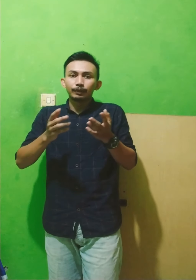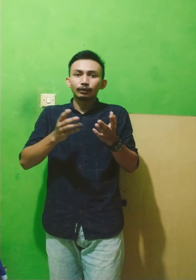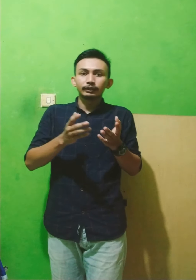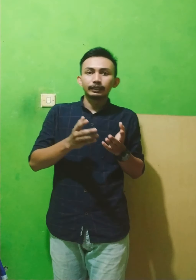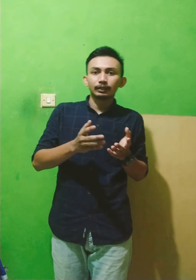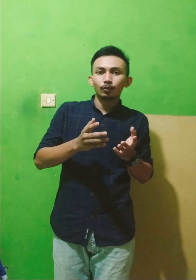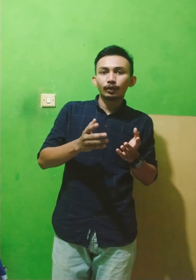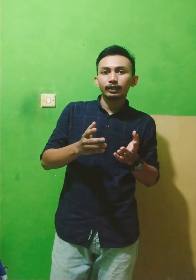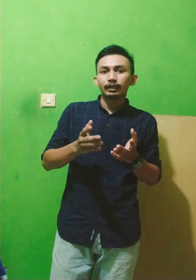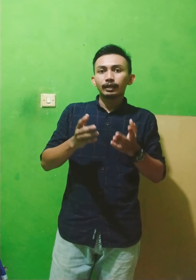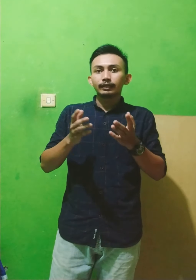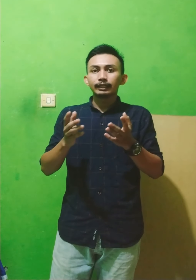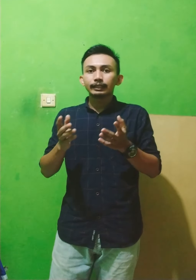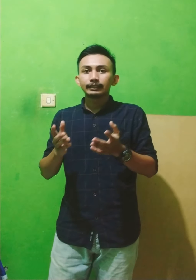about in a way that is